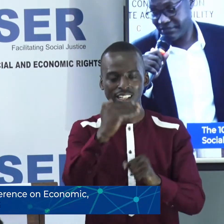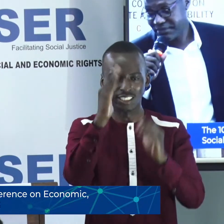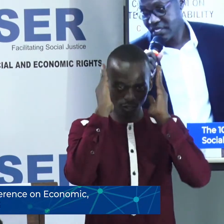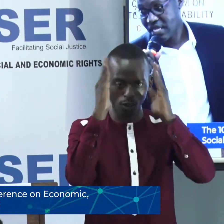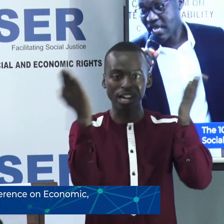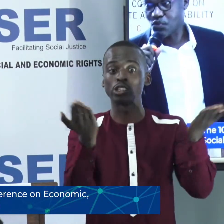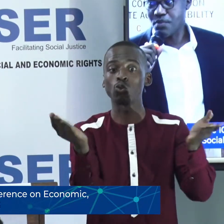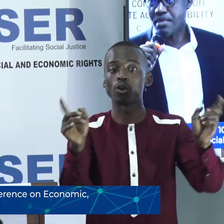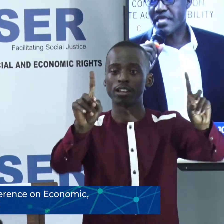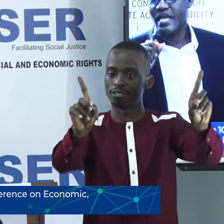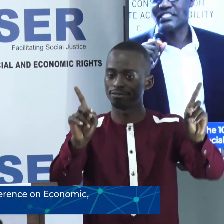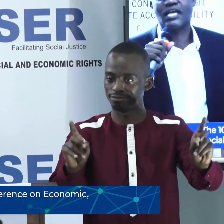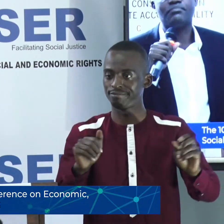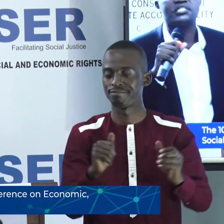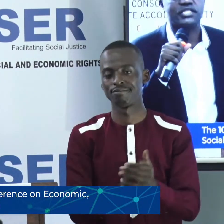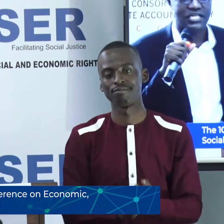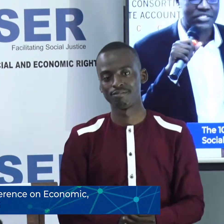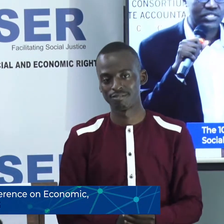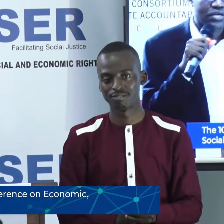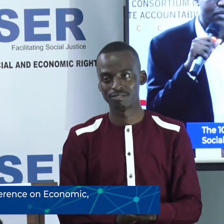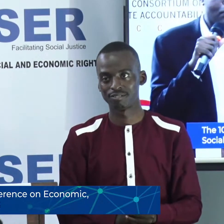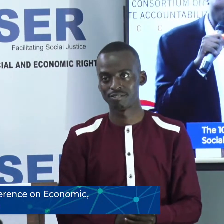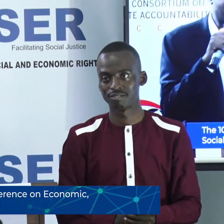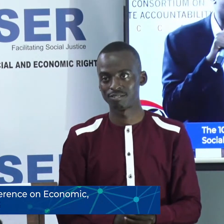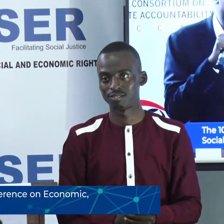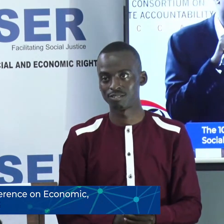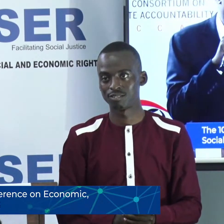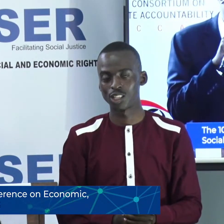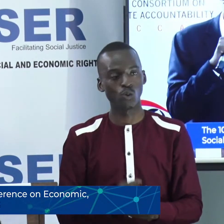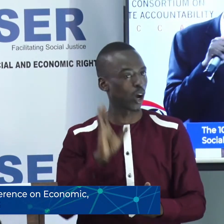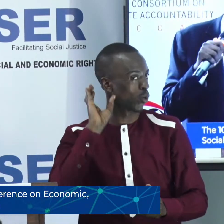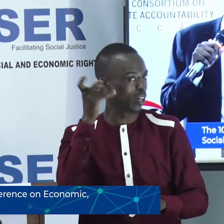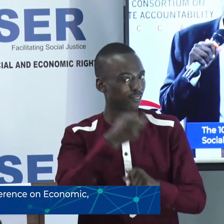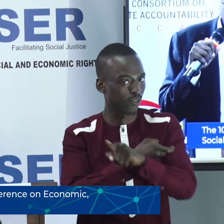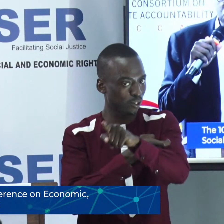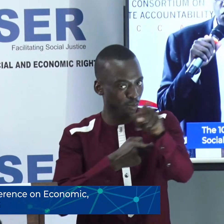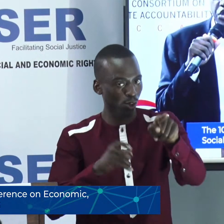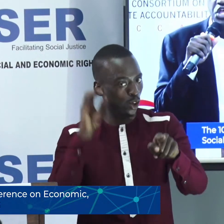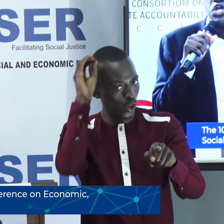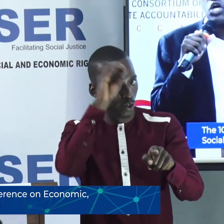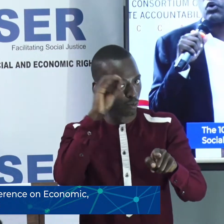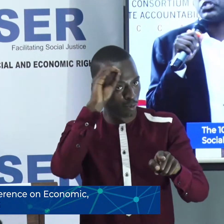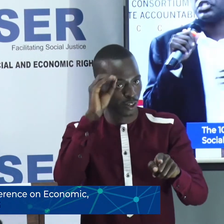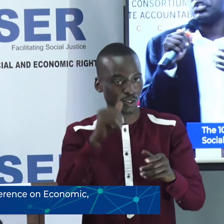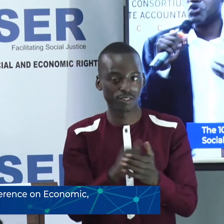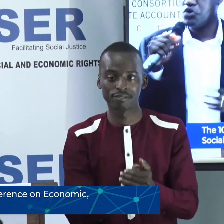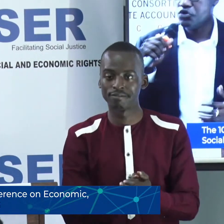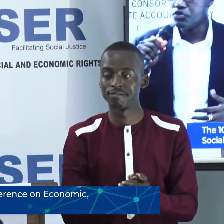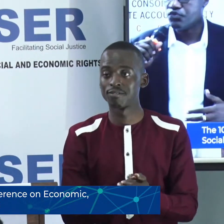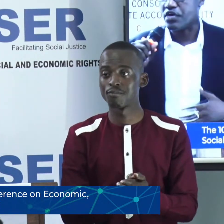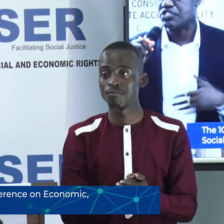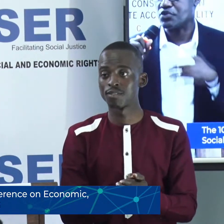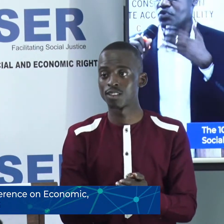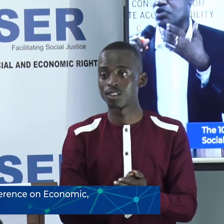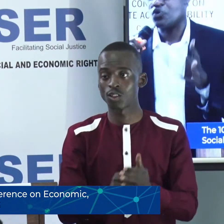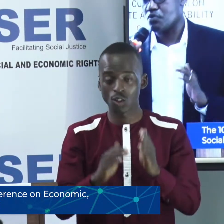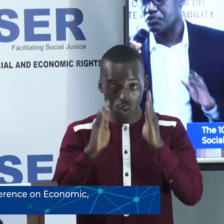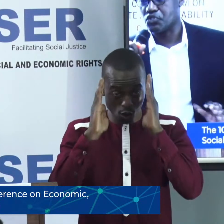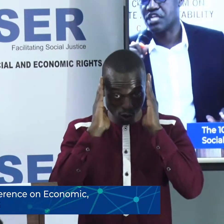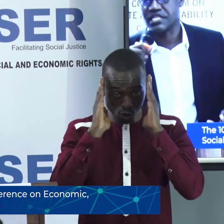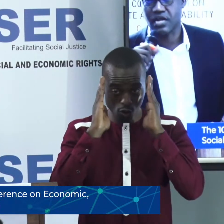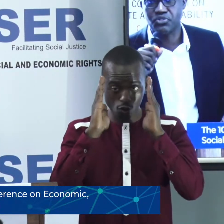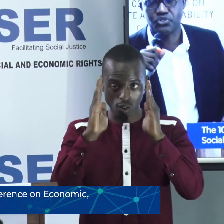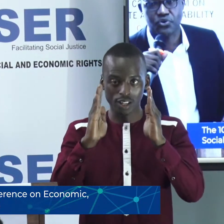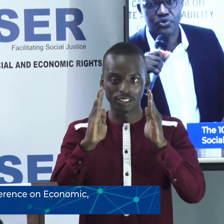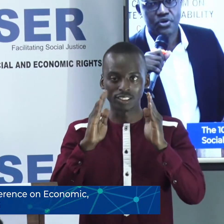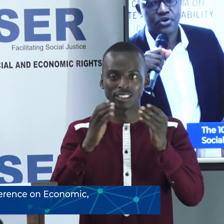years? And we may, at some stage, want to hear from you. Should we continue focusing on economic, social,